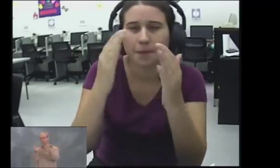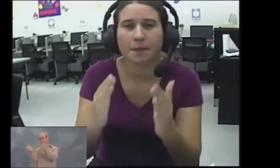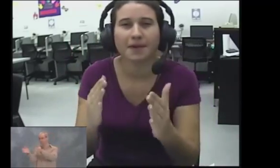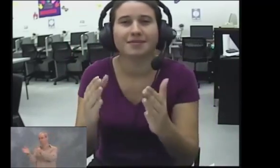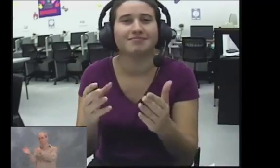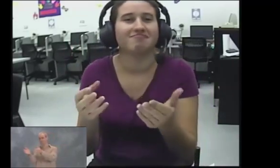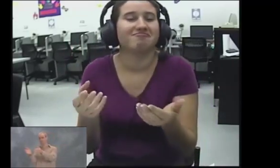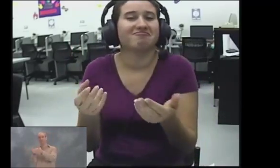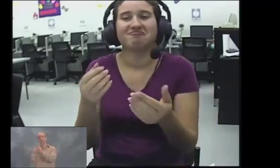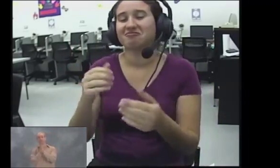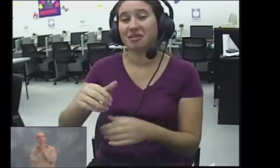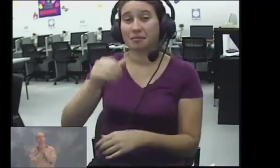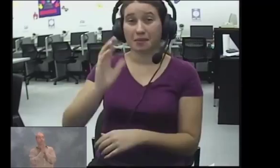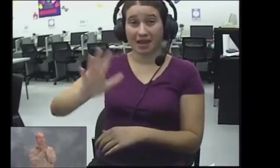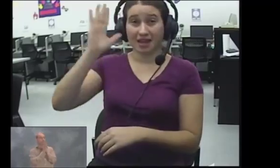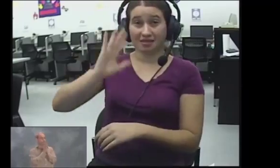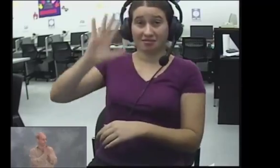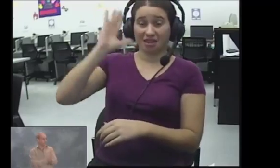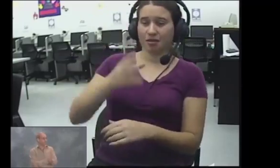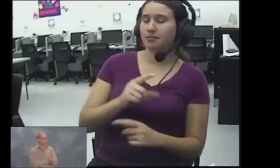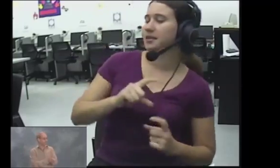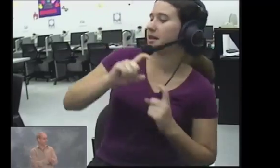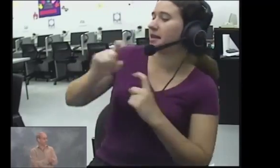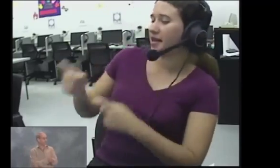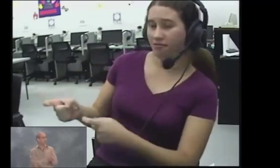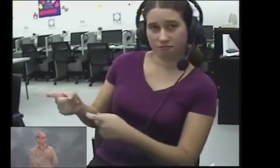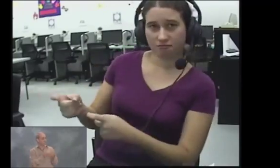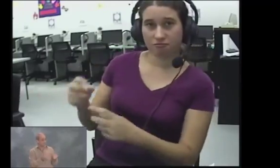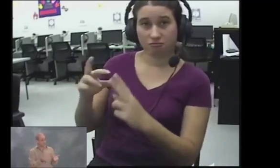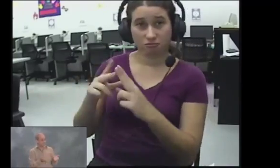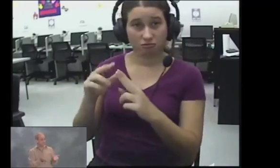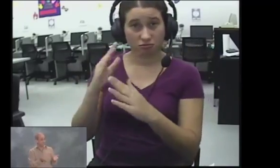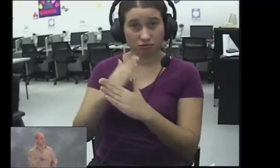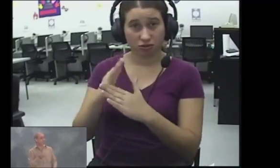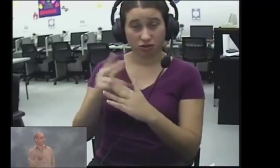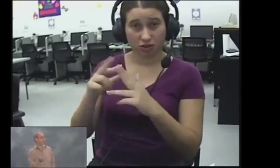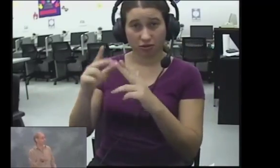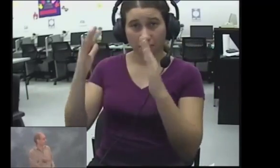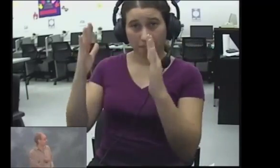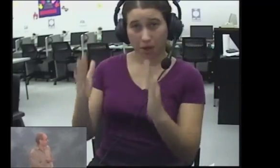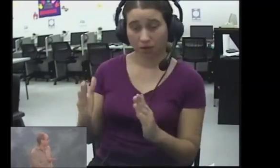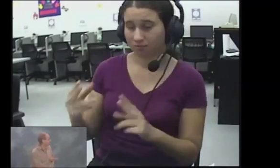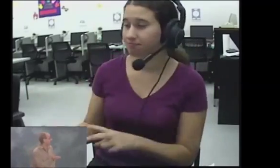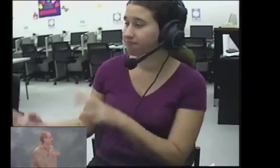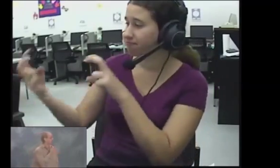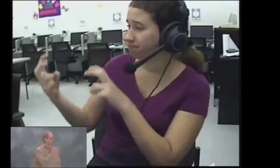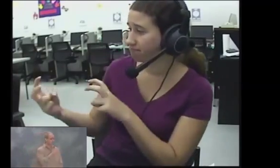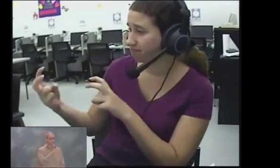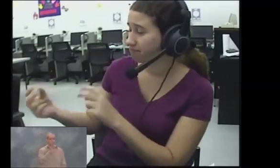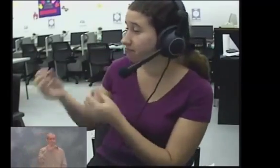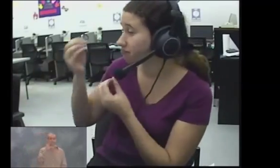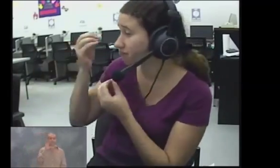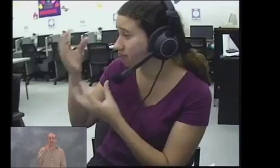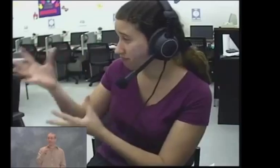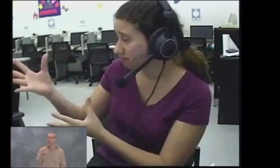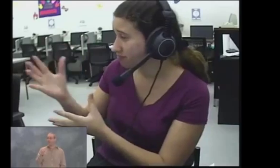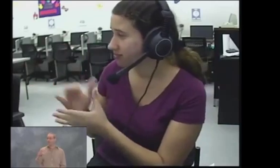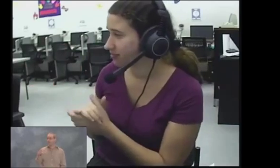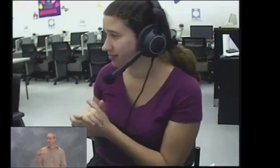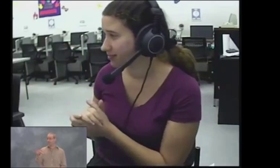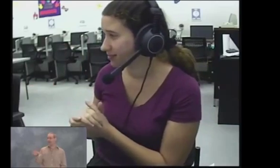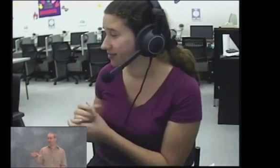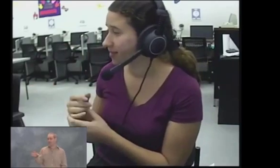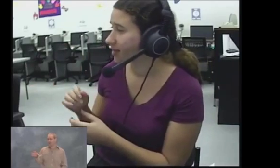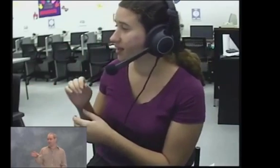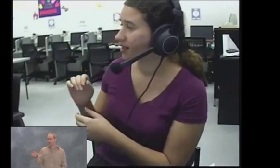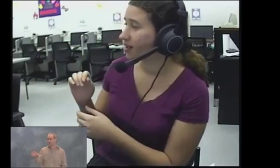You're with him, you're with her. That sharing partner would have sat you down and essentially would have told you the following. They would have told you, I am going to